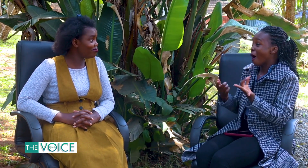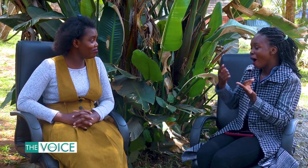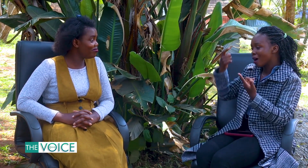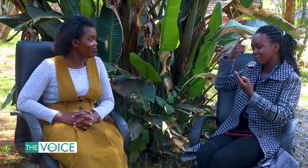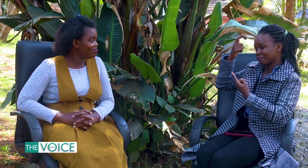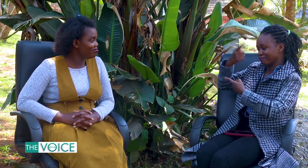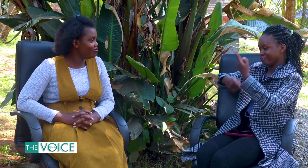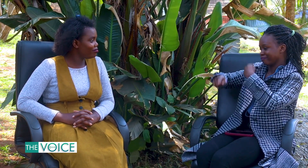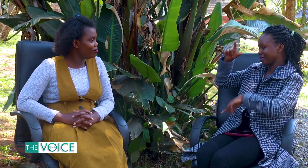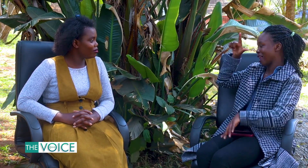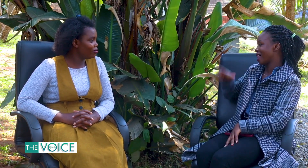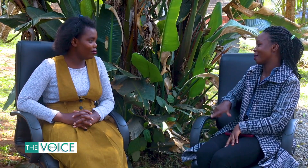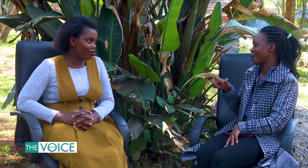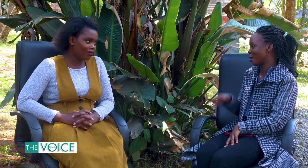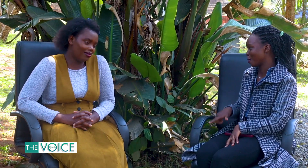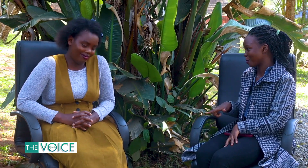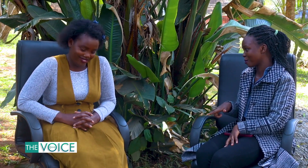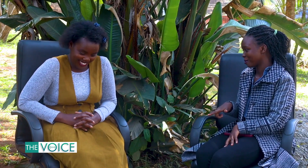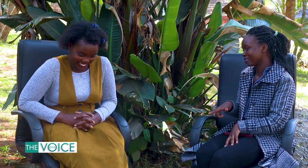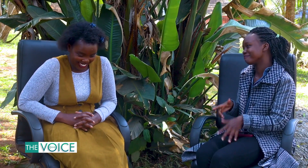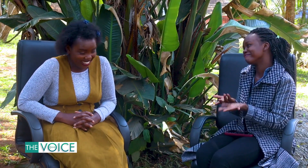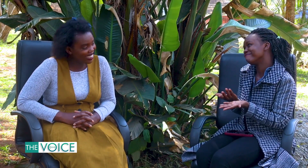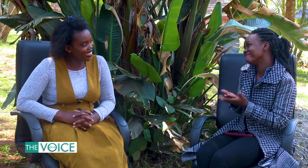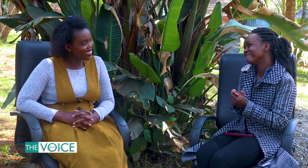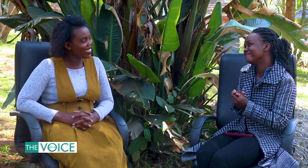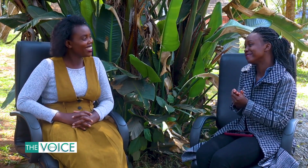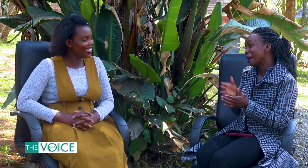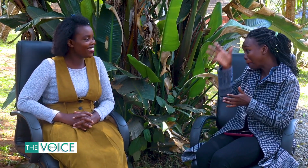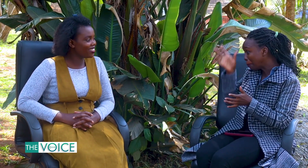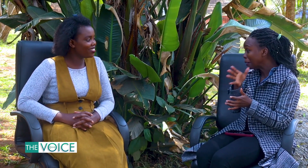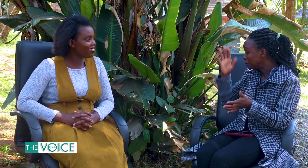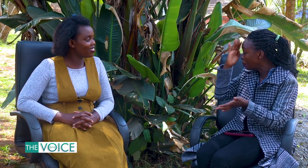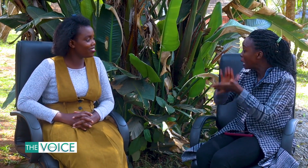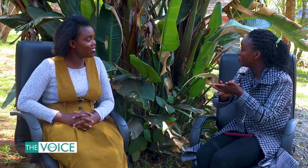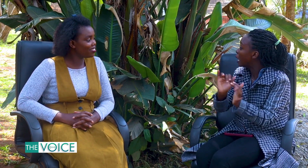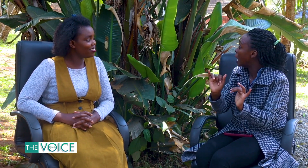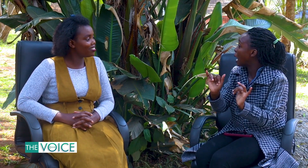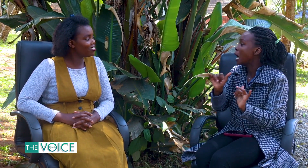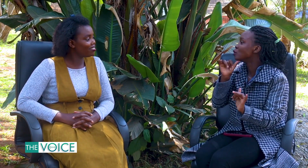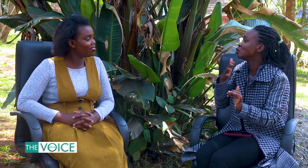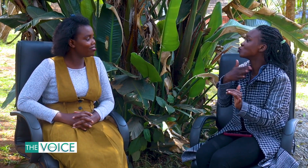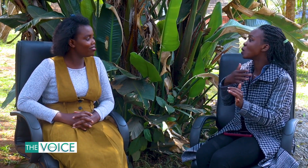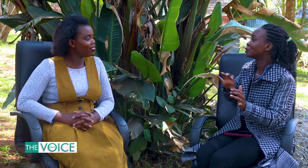think, that maybe the intellectual level of the deaf people is a bit lower. So my parents actually